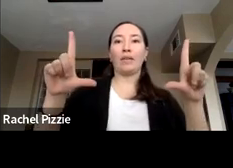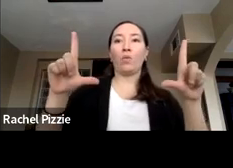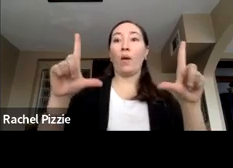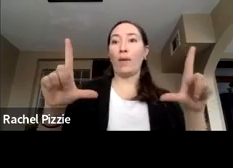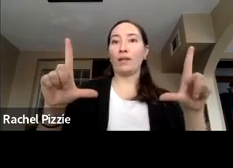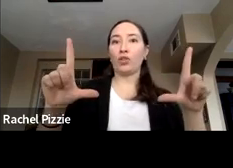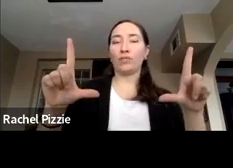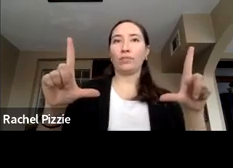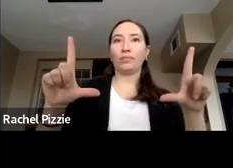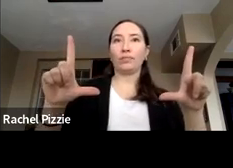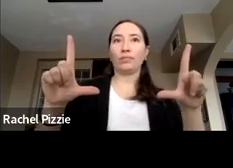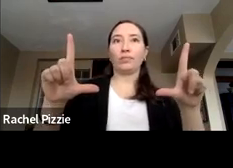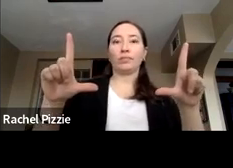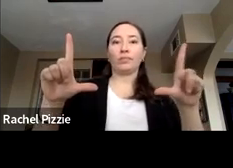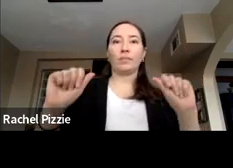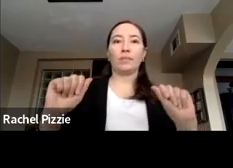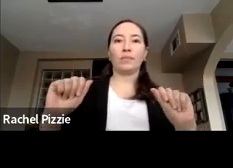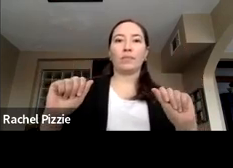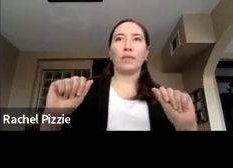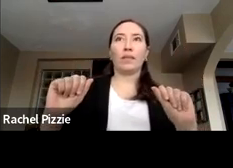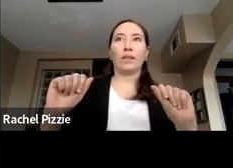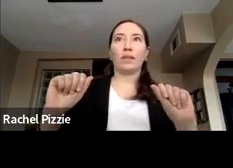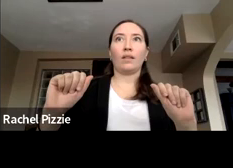same web page.